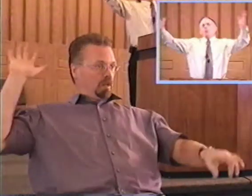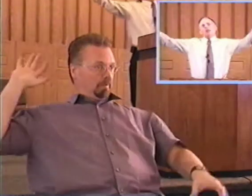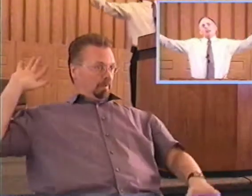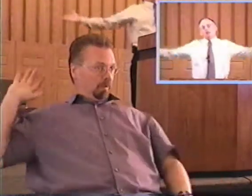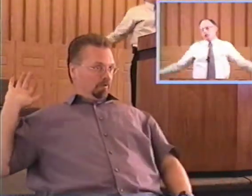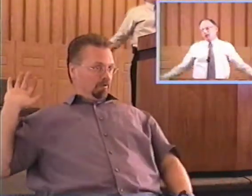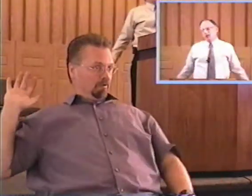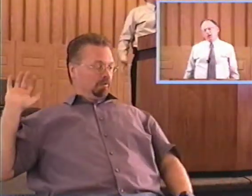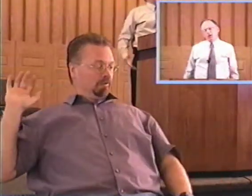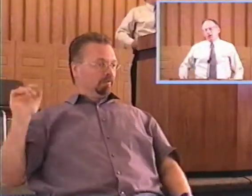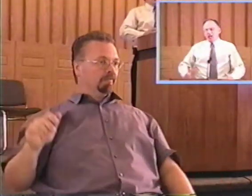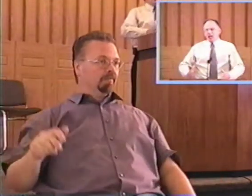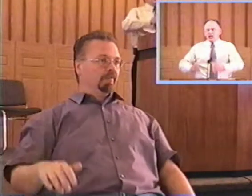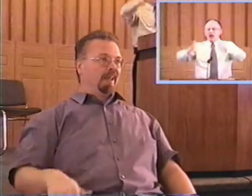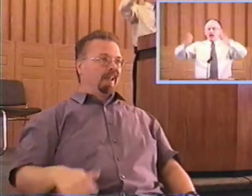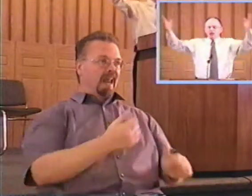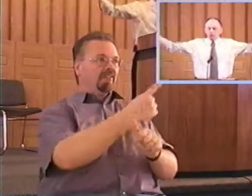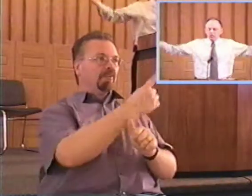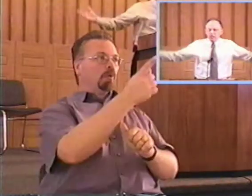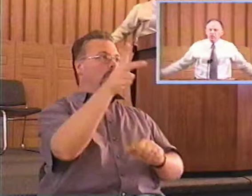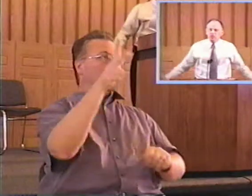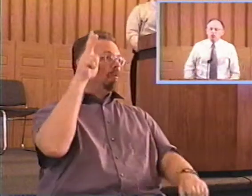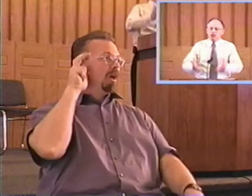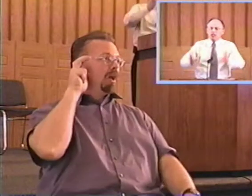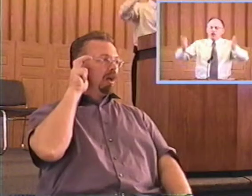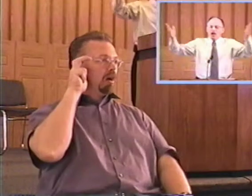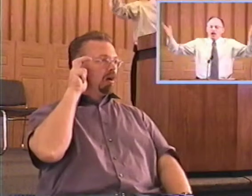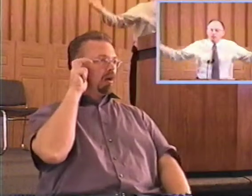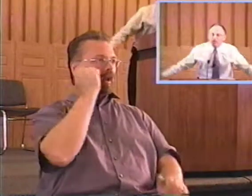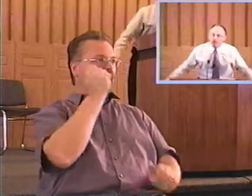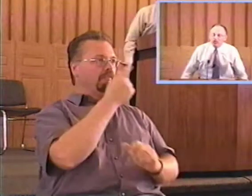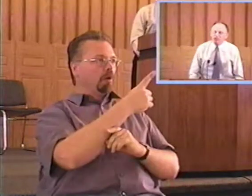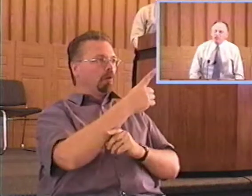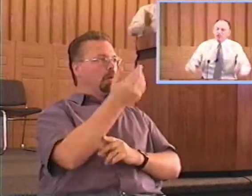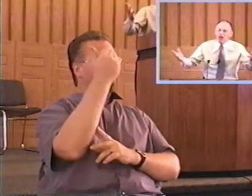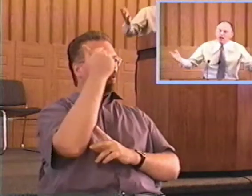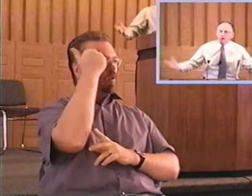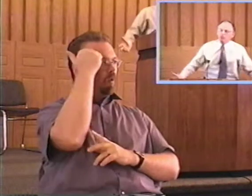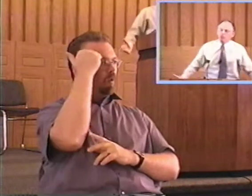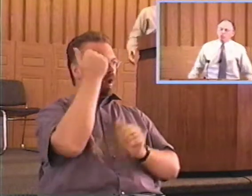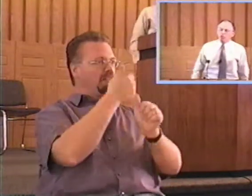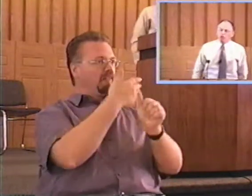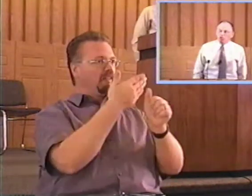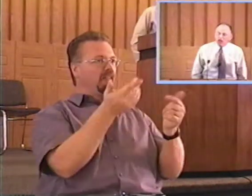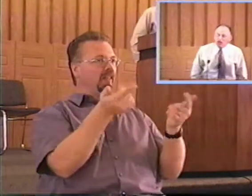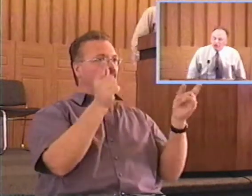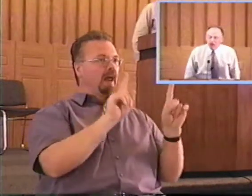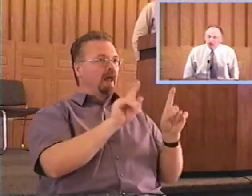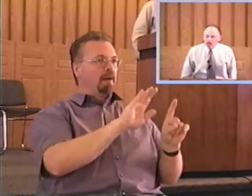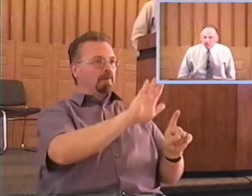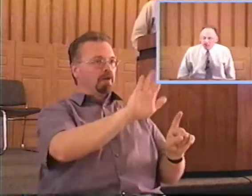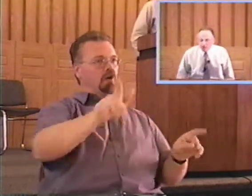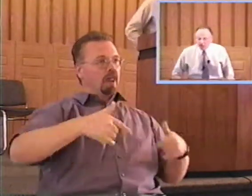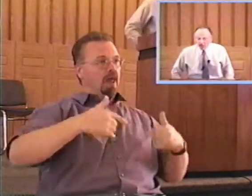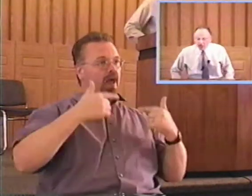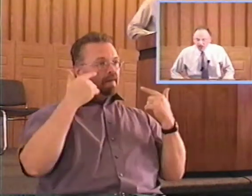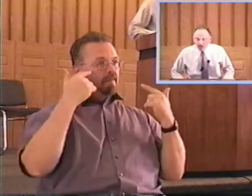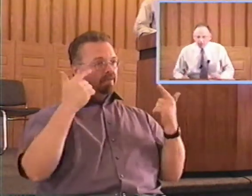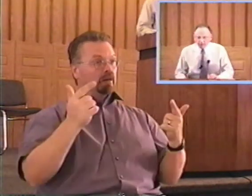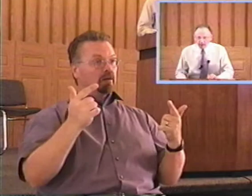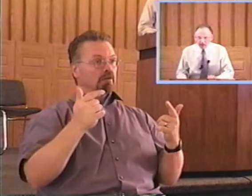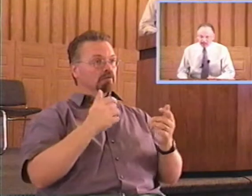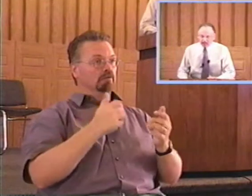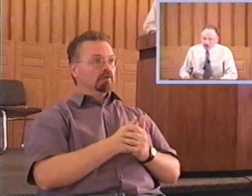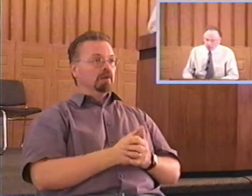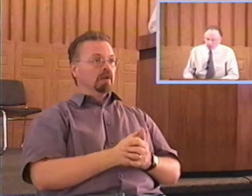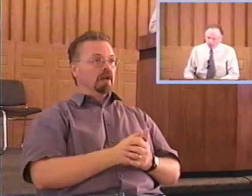and everybody's going to hear it, and everybody is going to hear everything that happens in your life, and you and